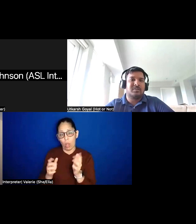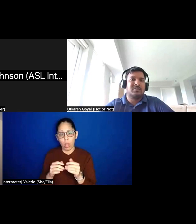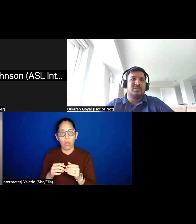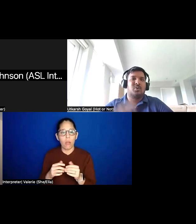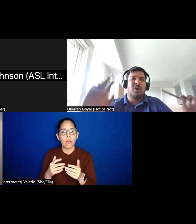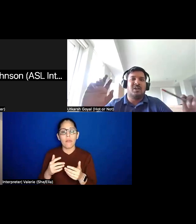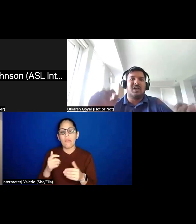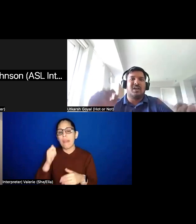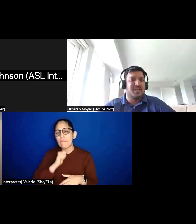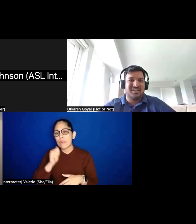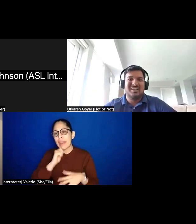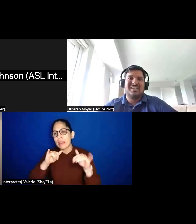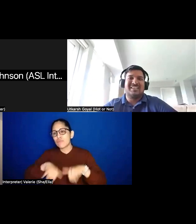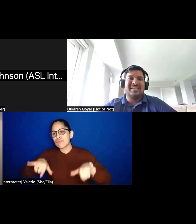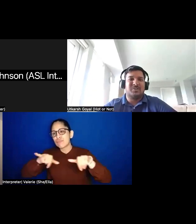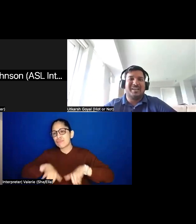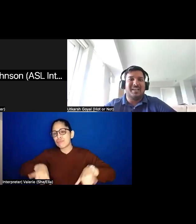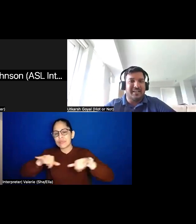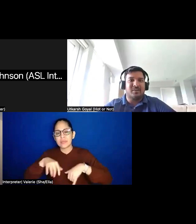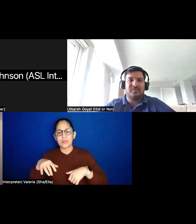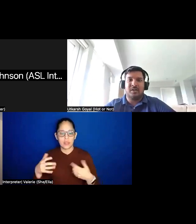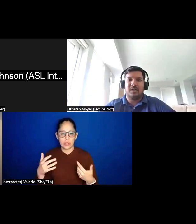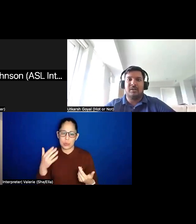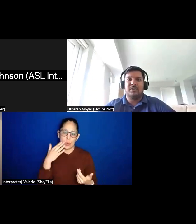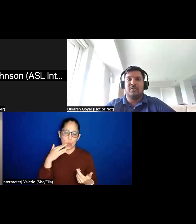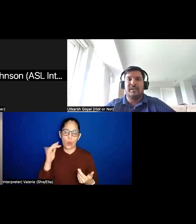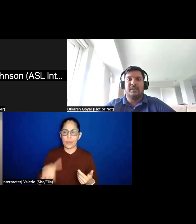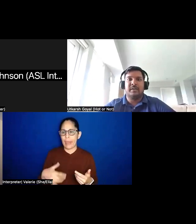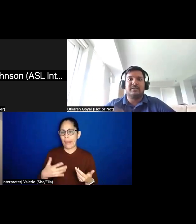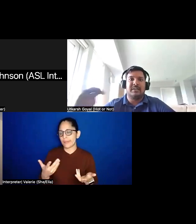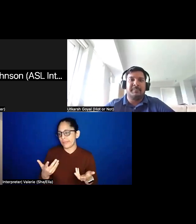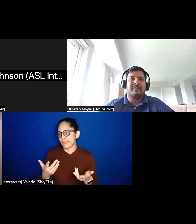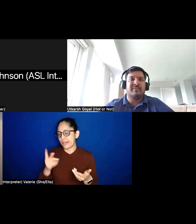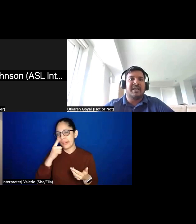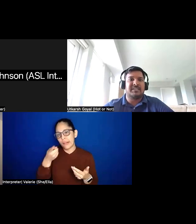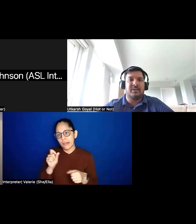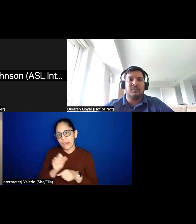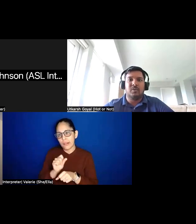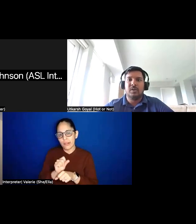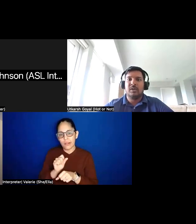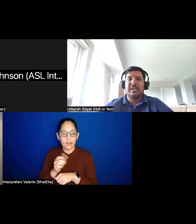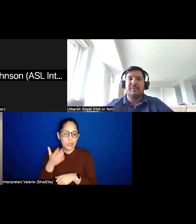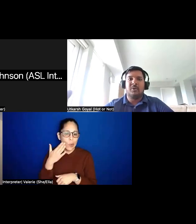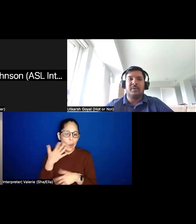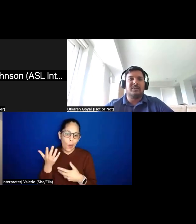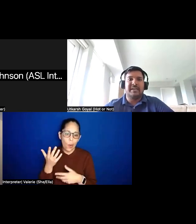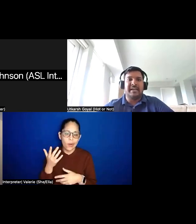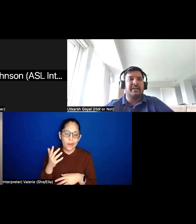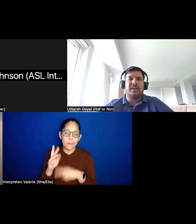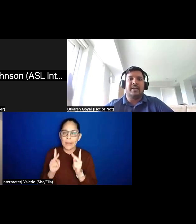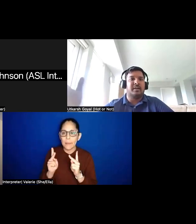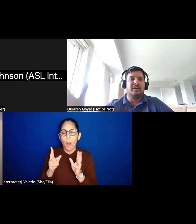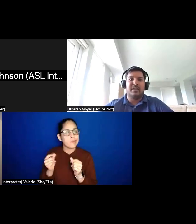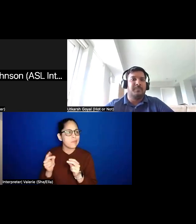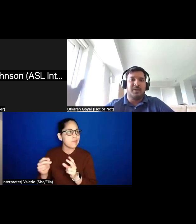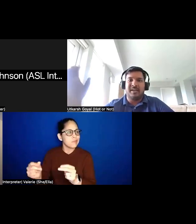mundane or the so-called grunt work that has to be taken care of, wherein it's repetitive tasks that you have to keep on doing. So data